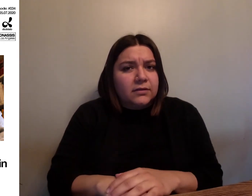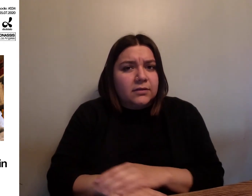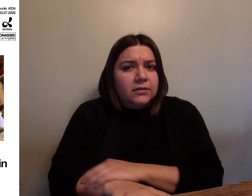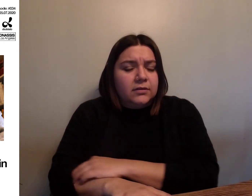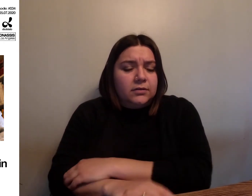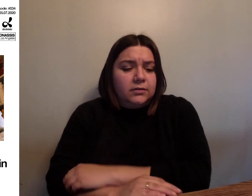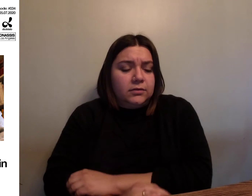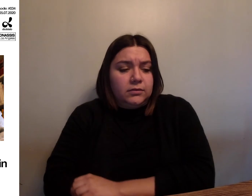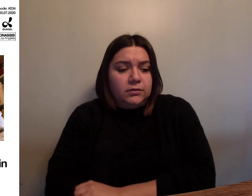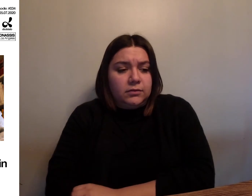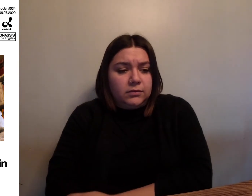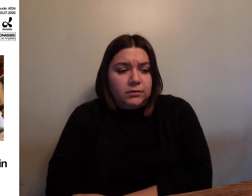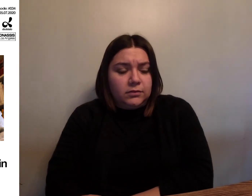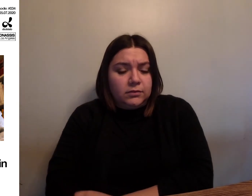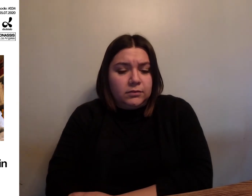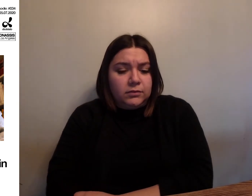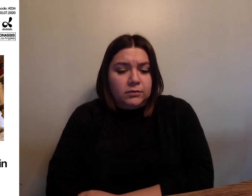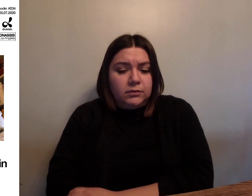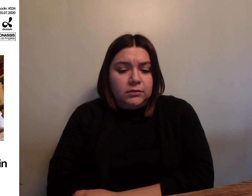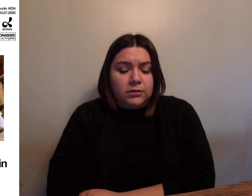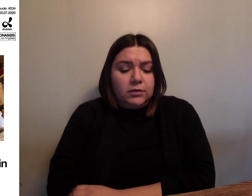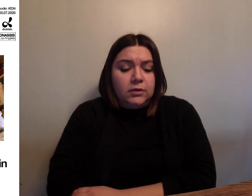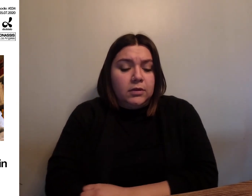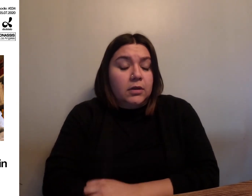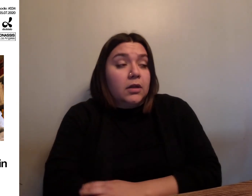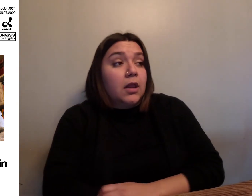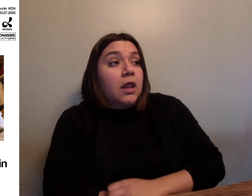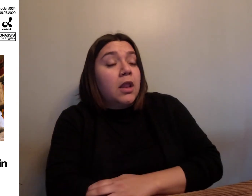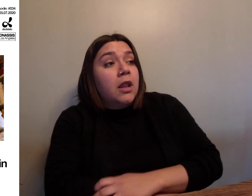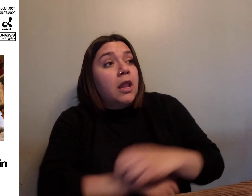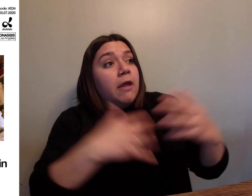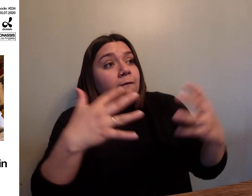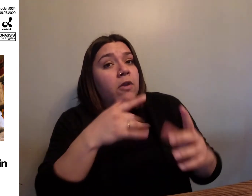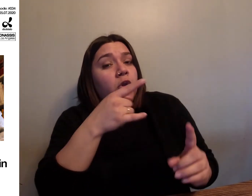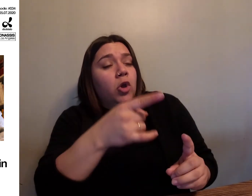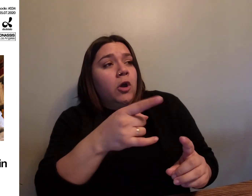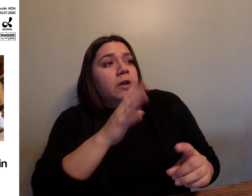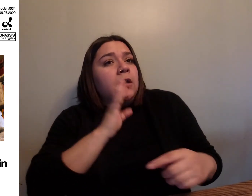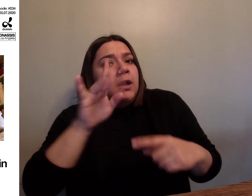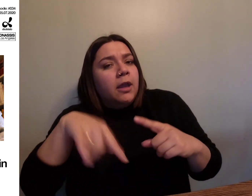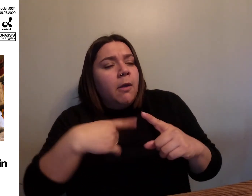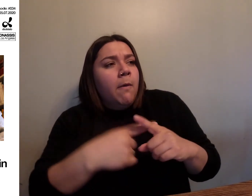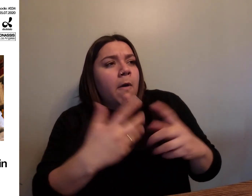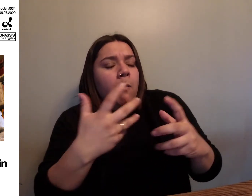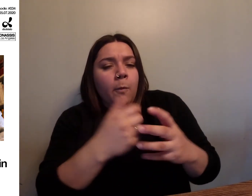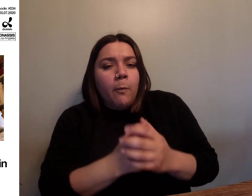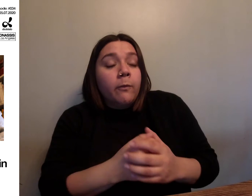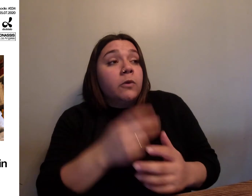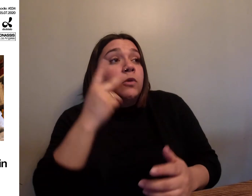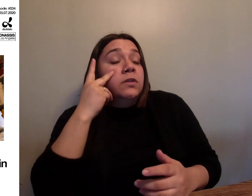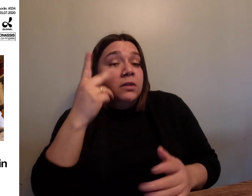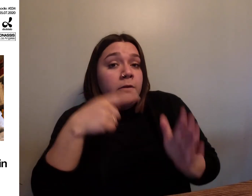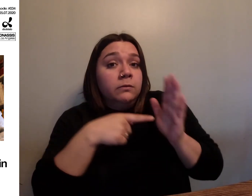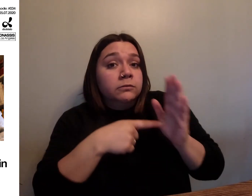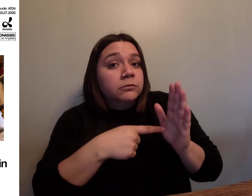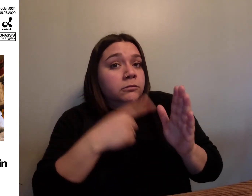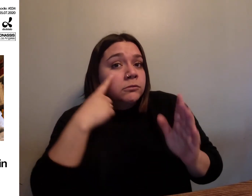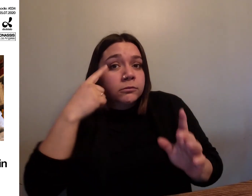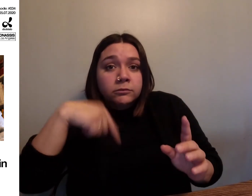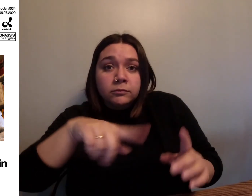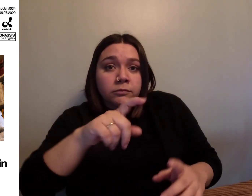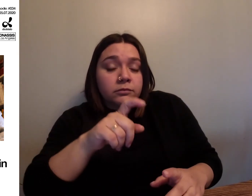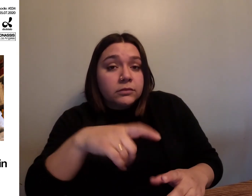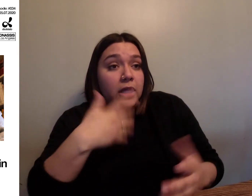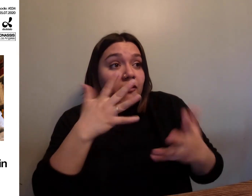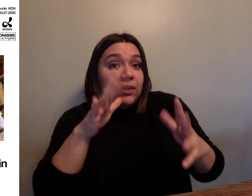Do you the fears you're speaking about now? Do you see signs of